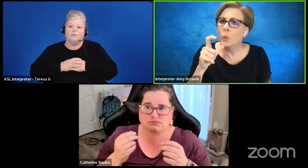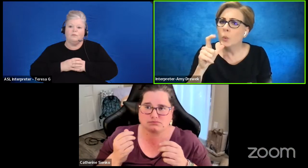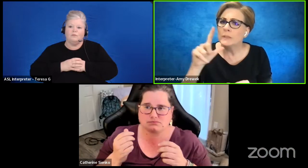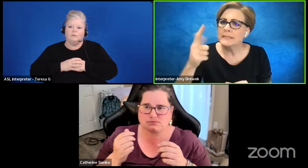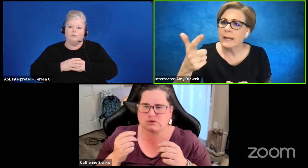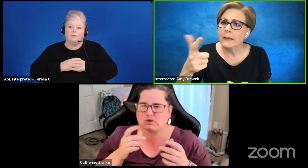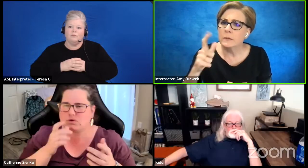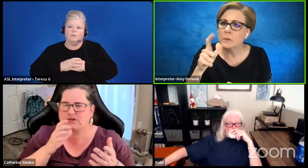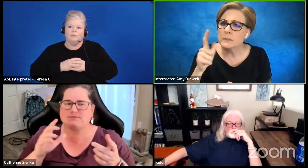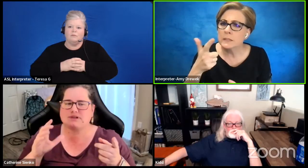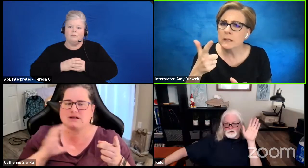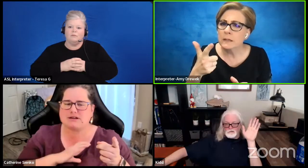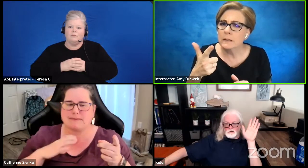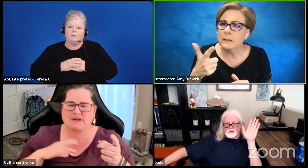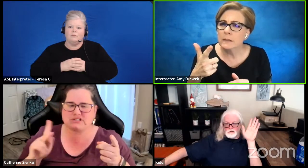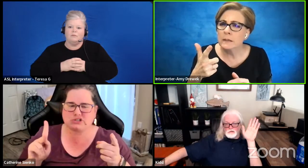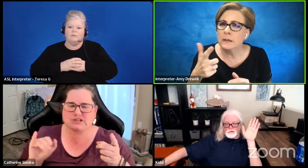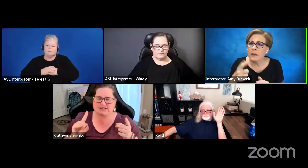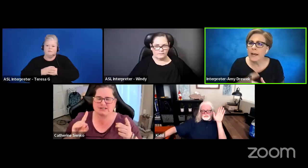And we have,